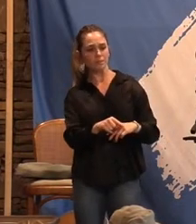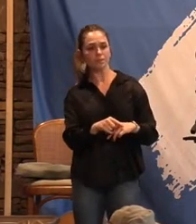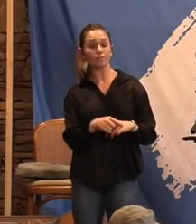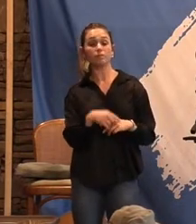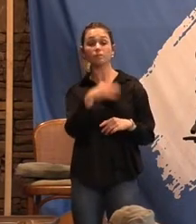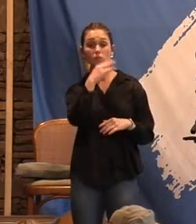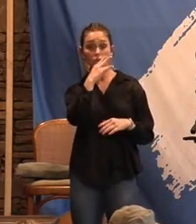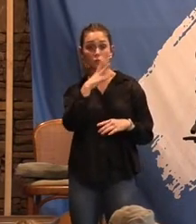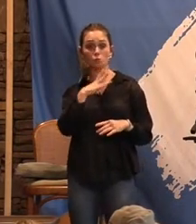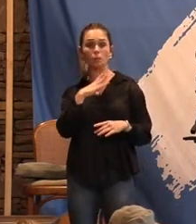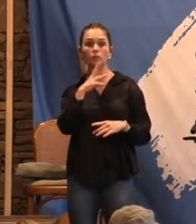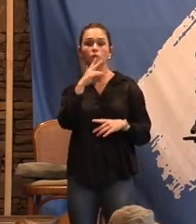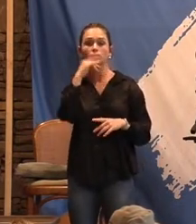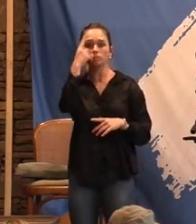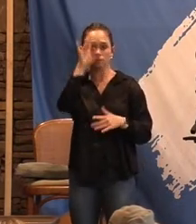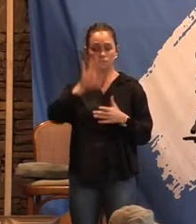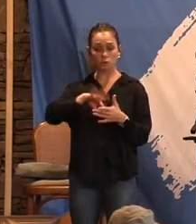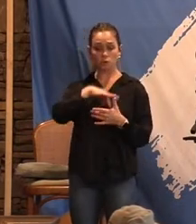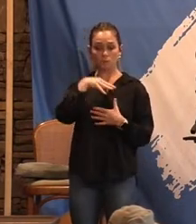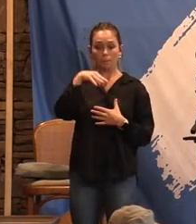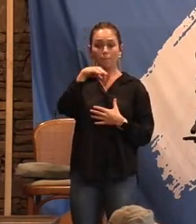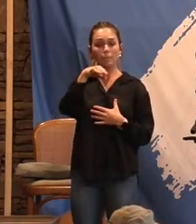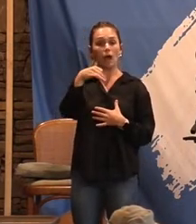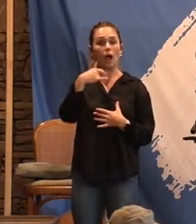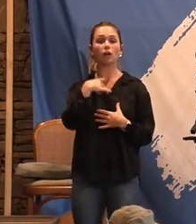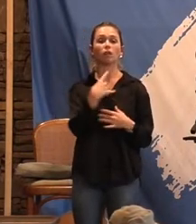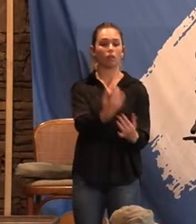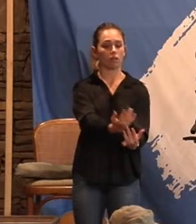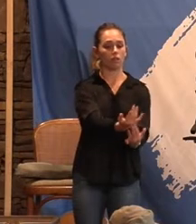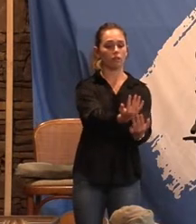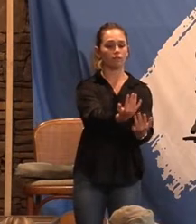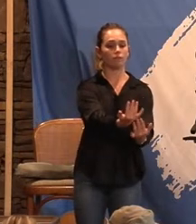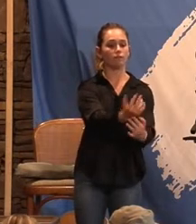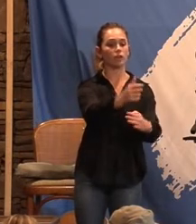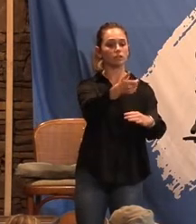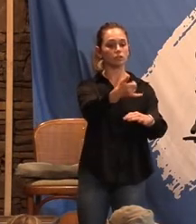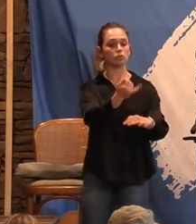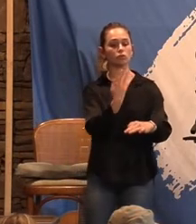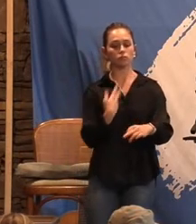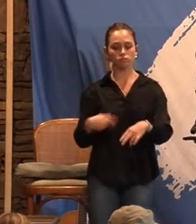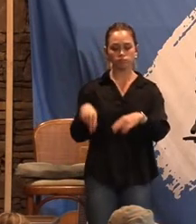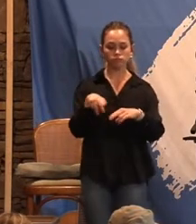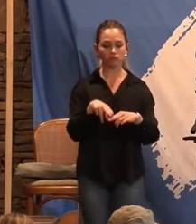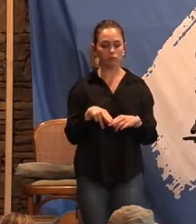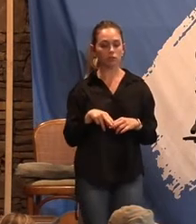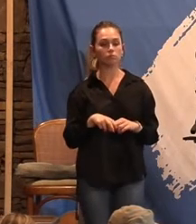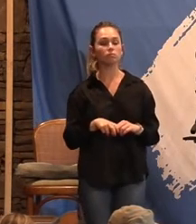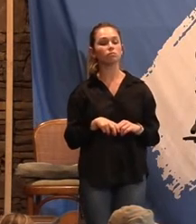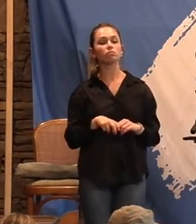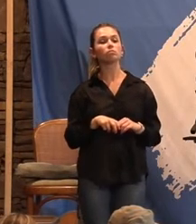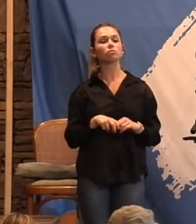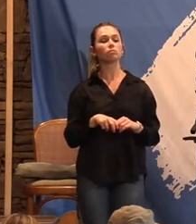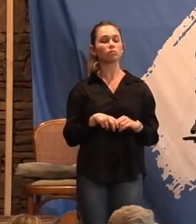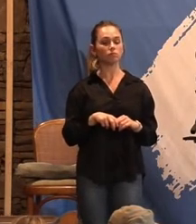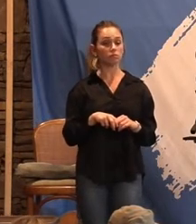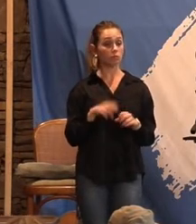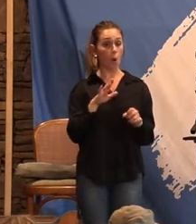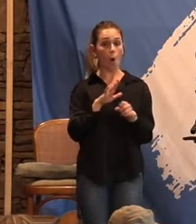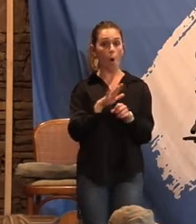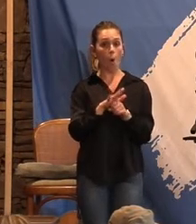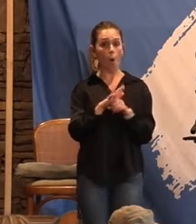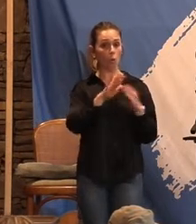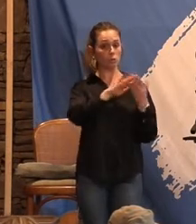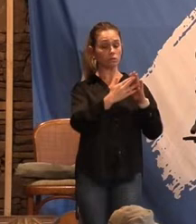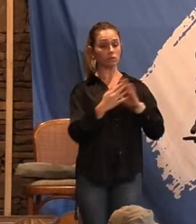she who speaks for spirit had a little fire going, and she was sitting beside it. The whole town turned out,